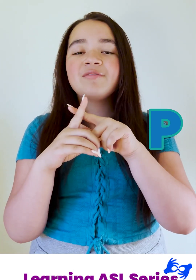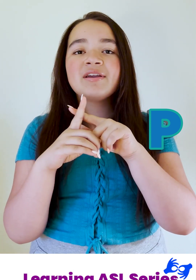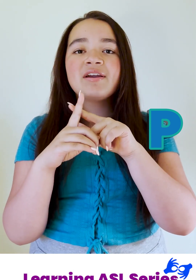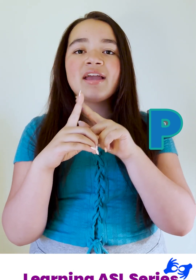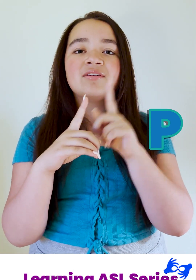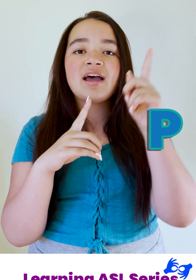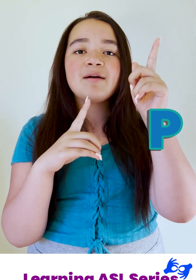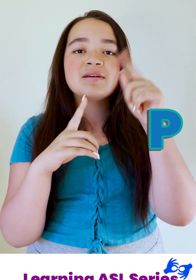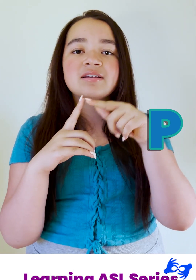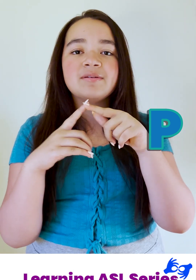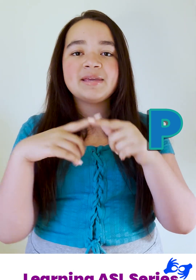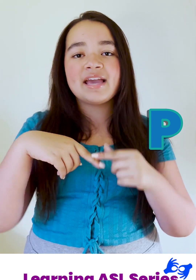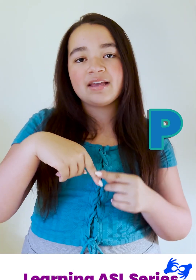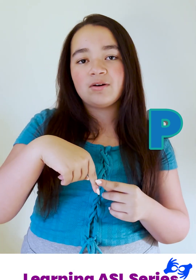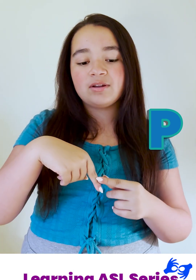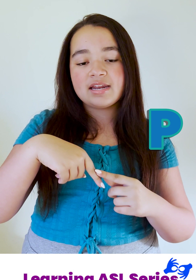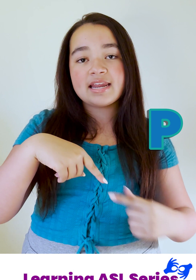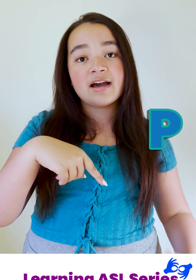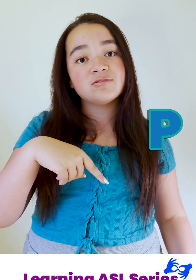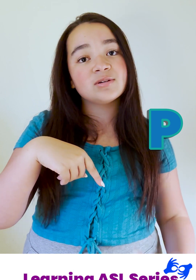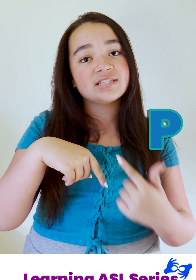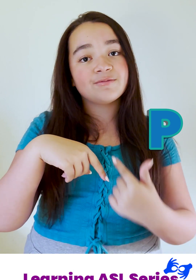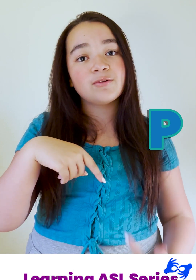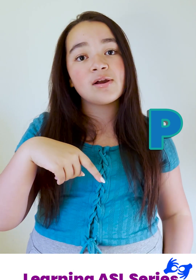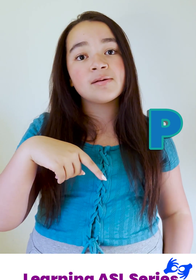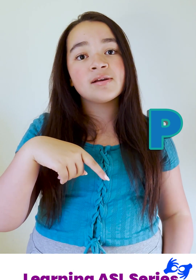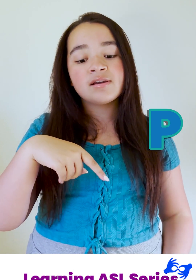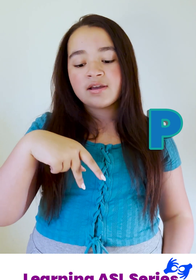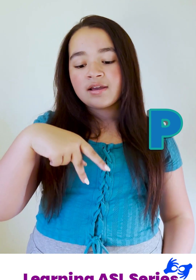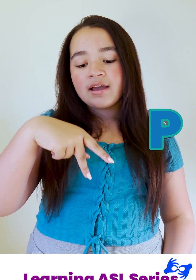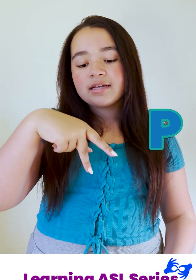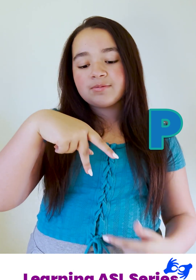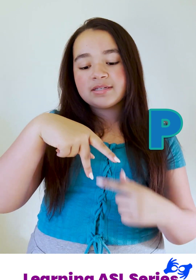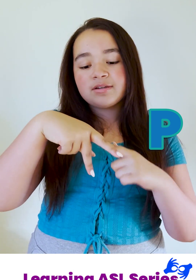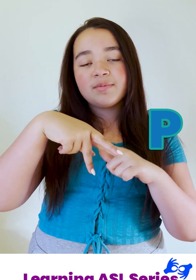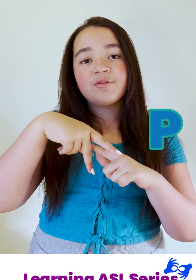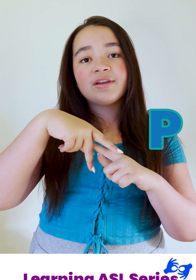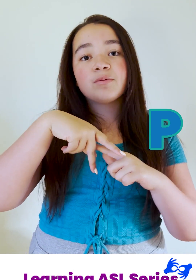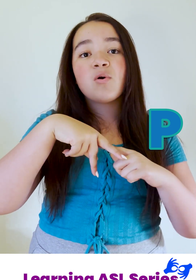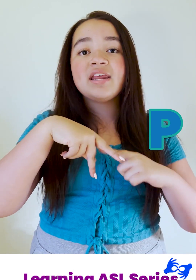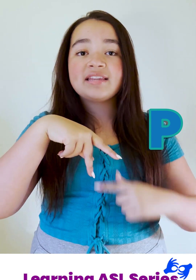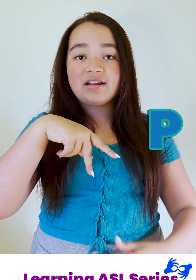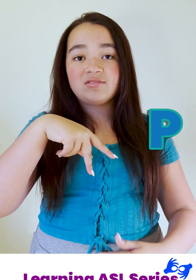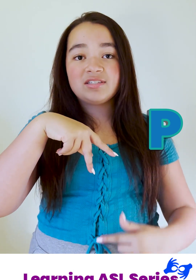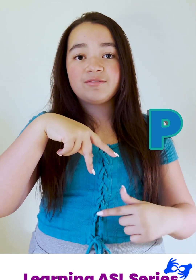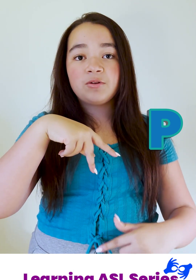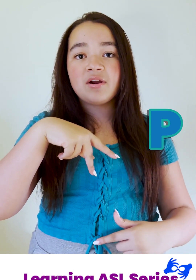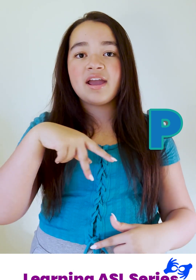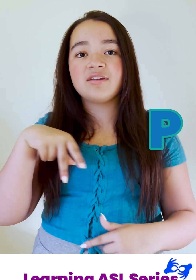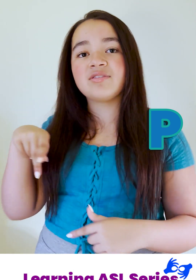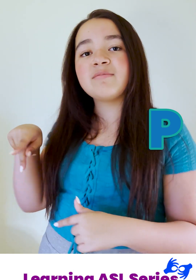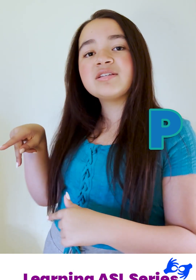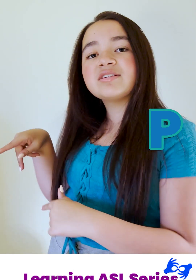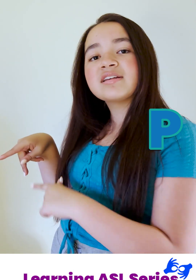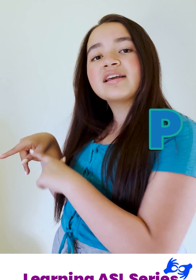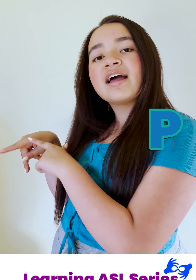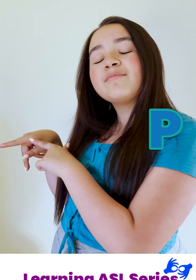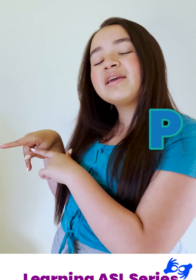finger angled up, it's going to be angled down towards the floor, as well as your middle finger pointing down towards the floor, and your thumb is just going to kind of be in the